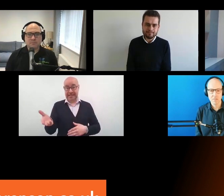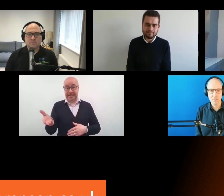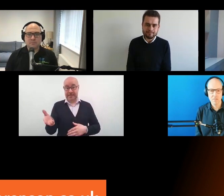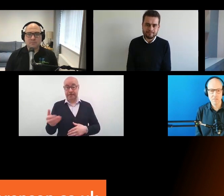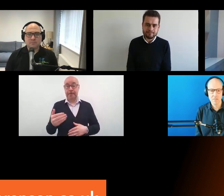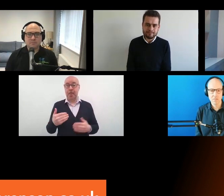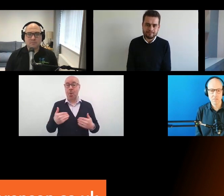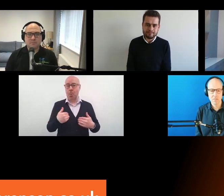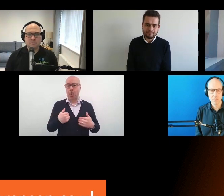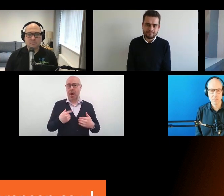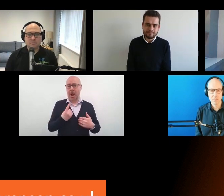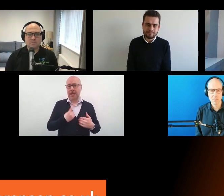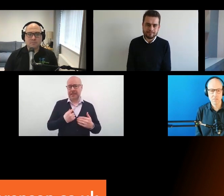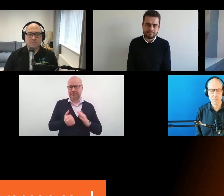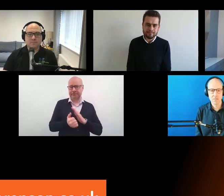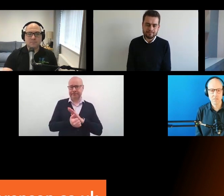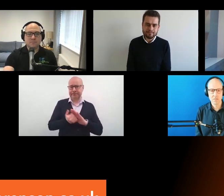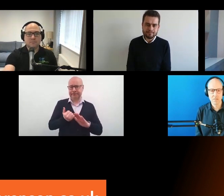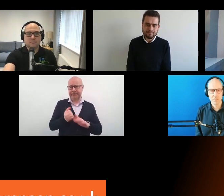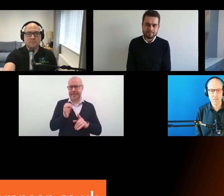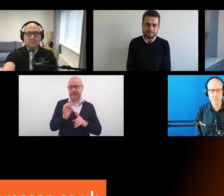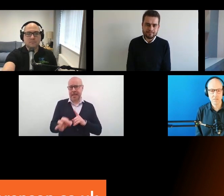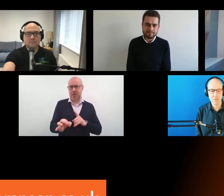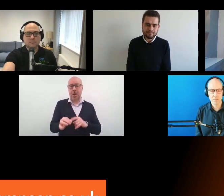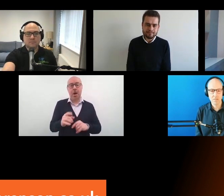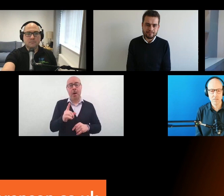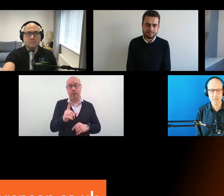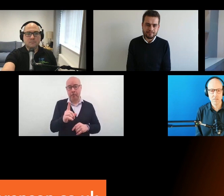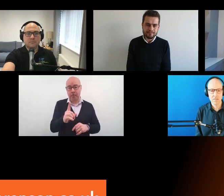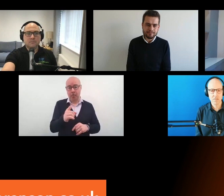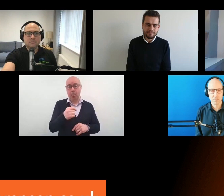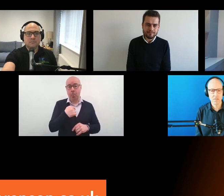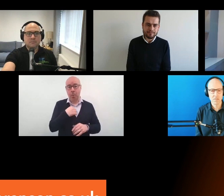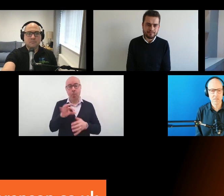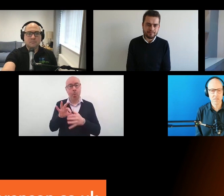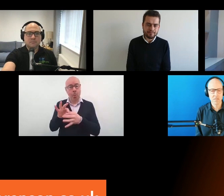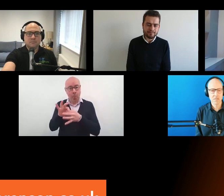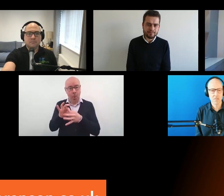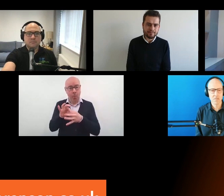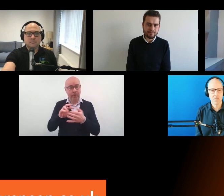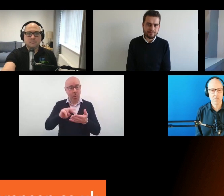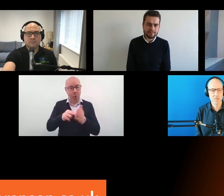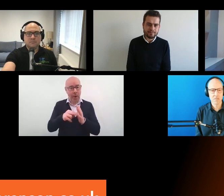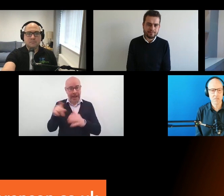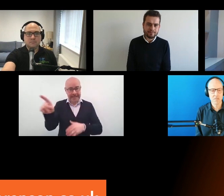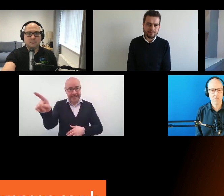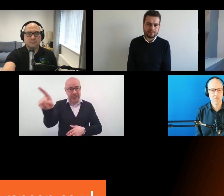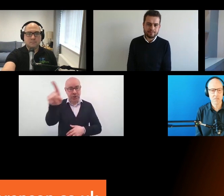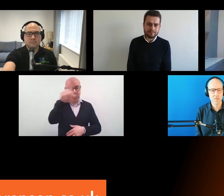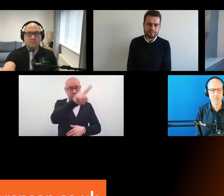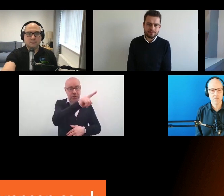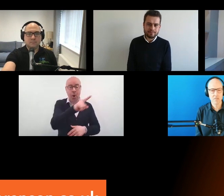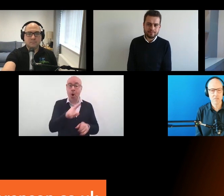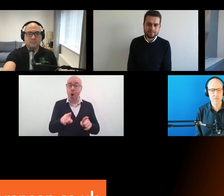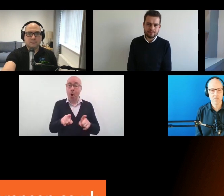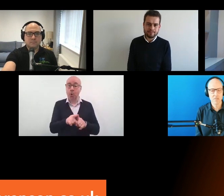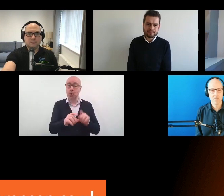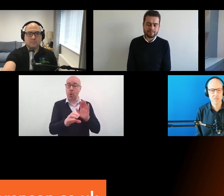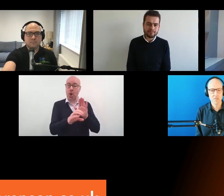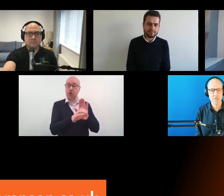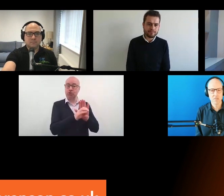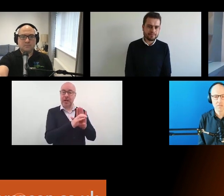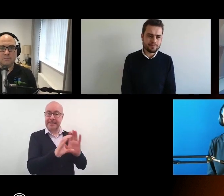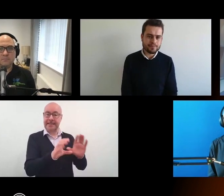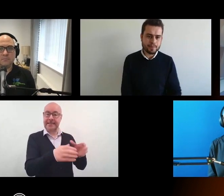also we work in partnership with many other organizations and also with the charity sector, where